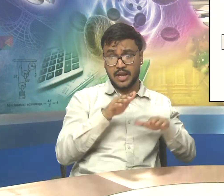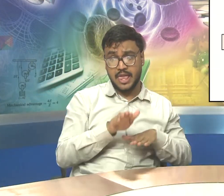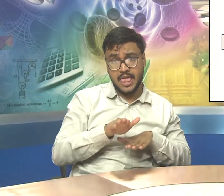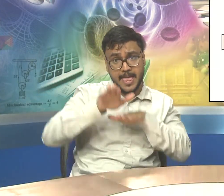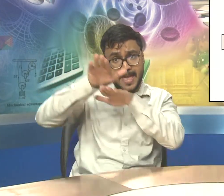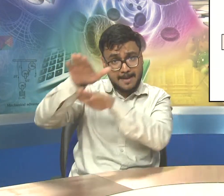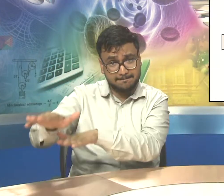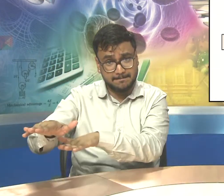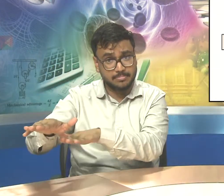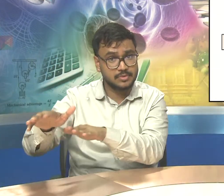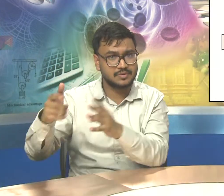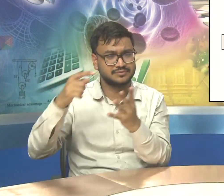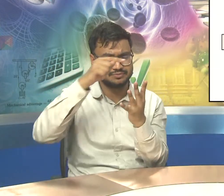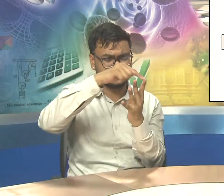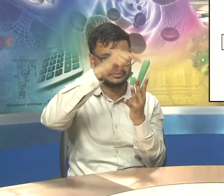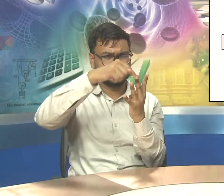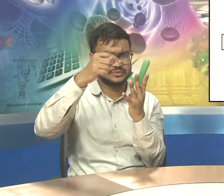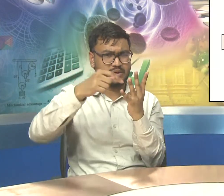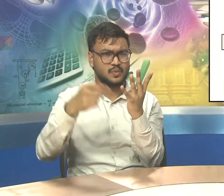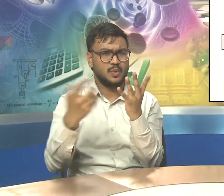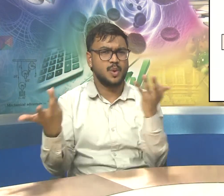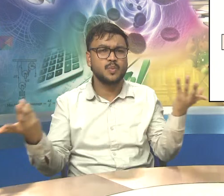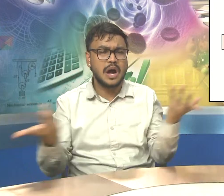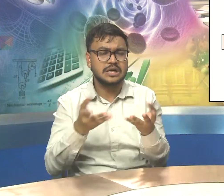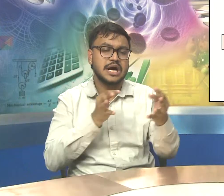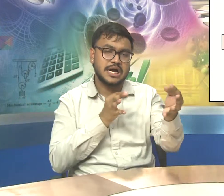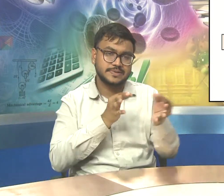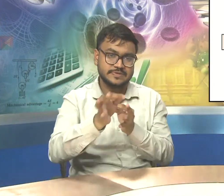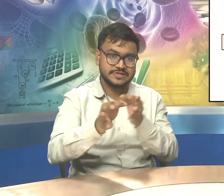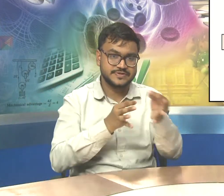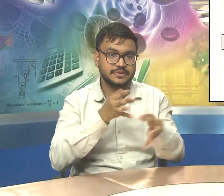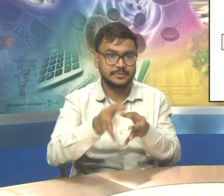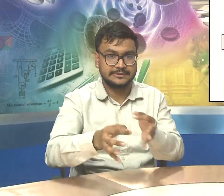is dependent on spoken languages.